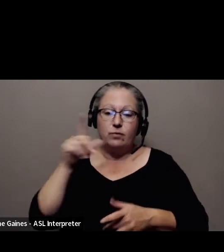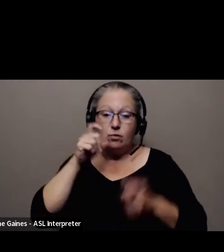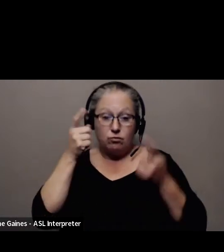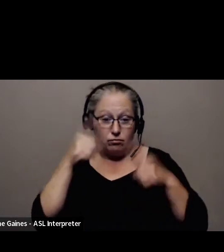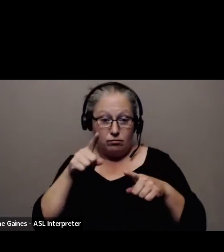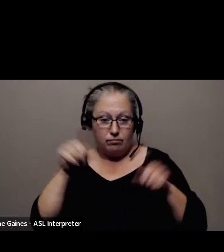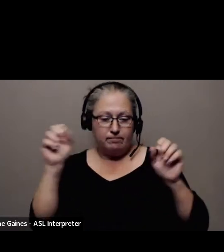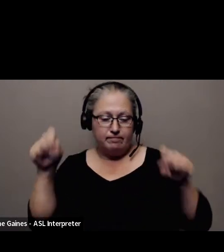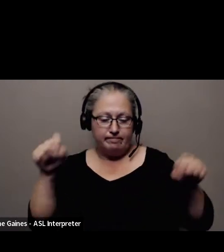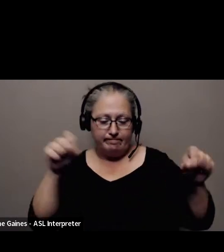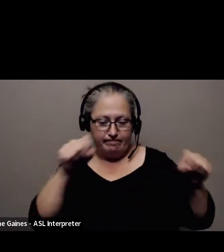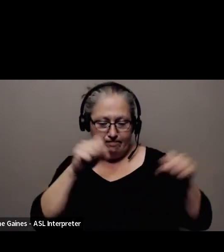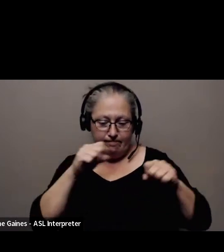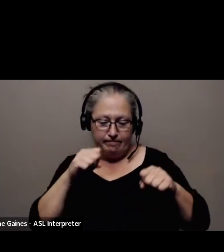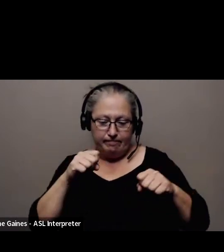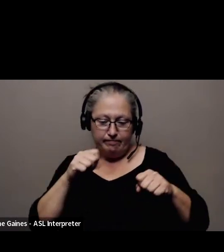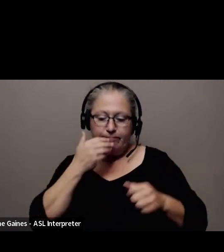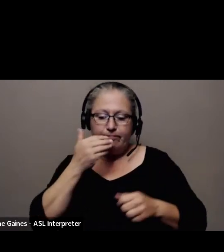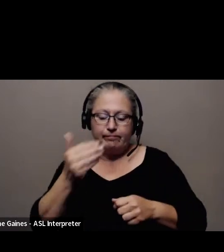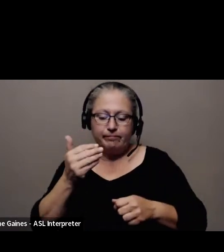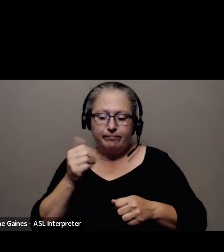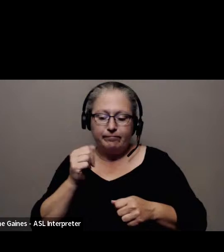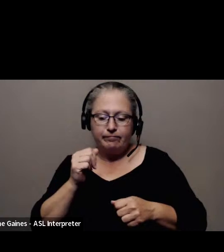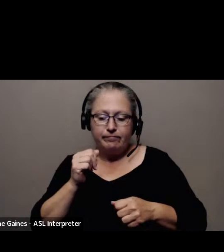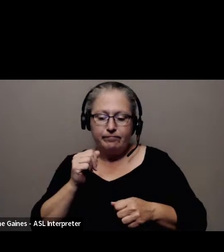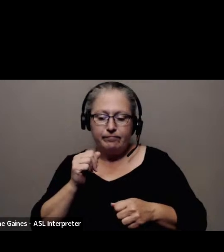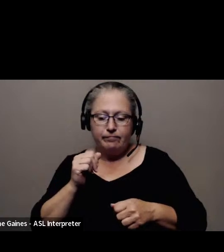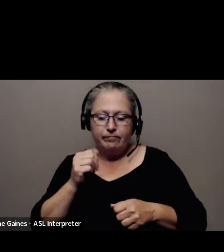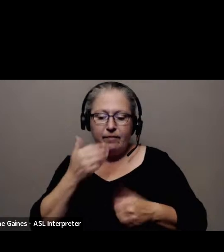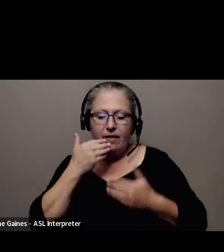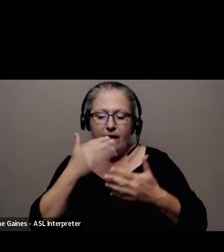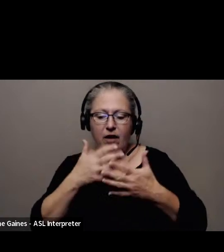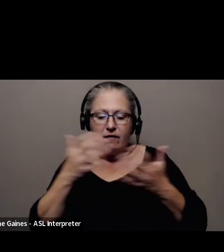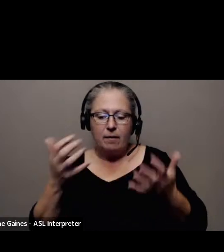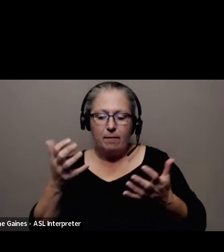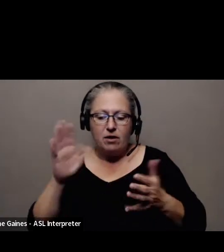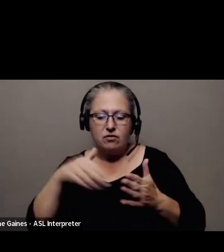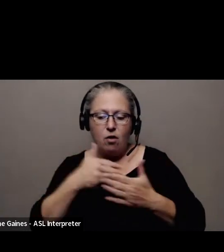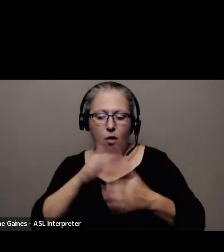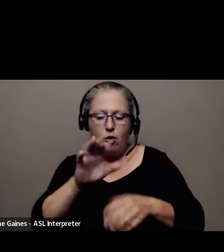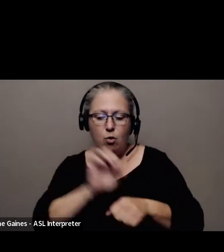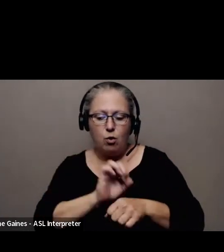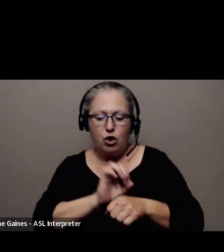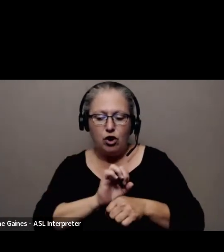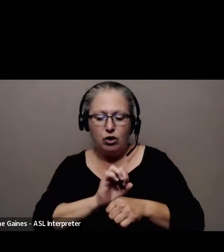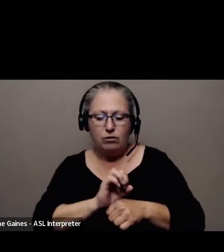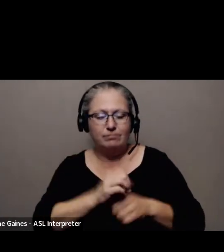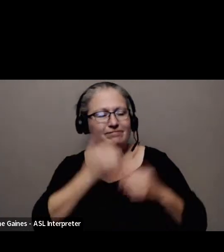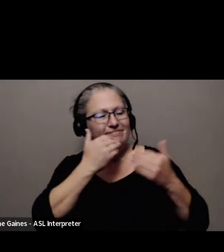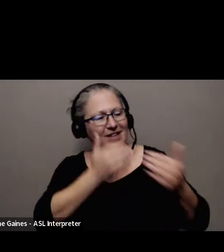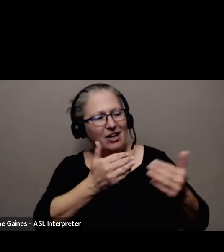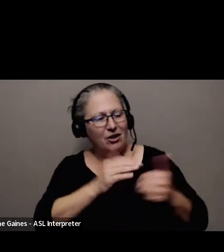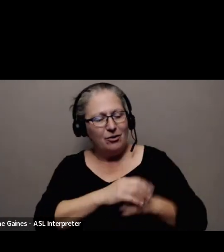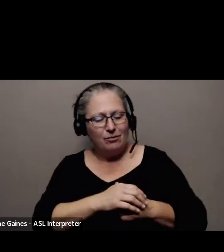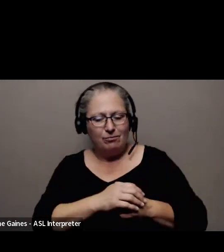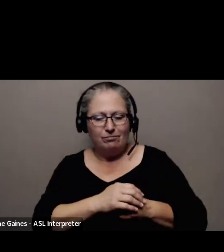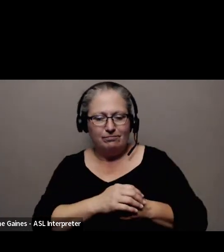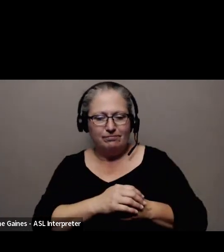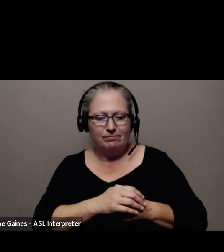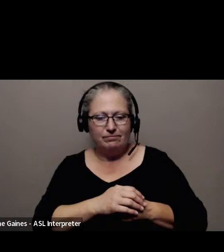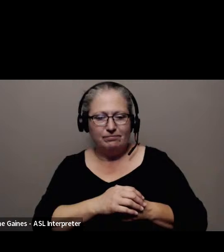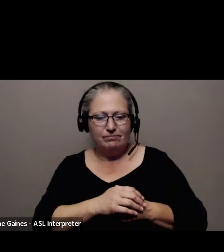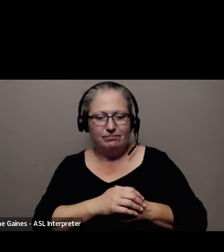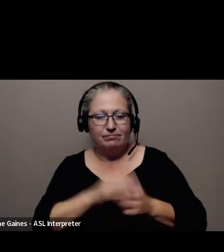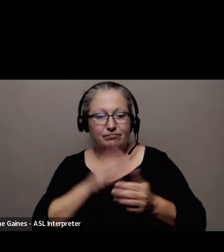favor? Aye. Aye. Thank you. Thank you very much for all your work. Thank you. Thank you.